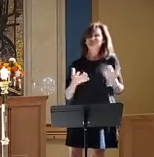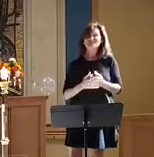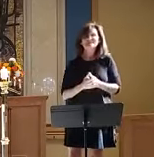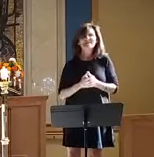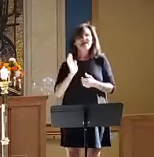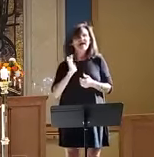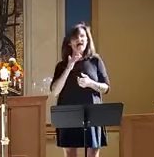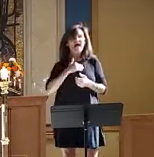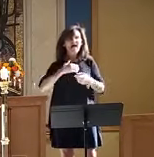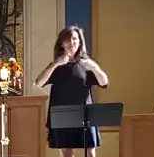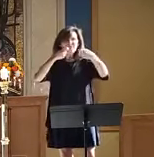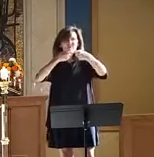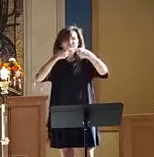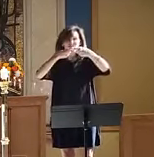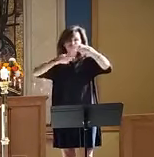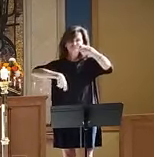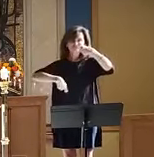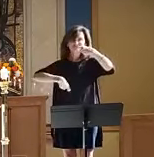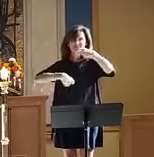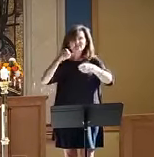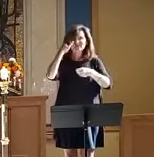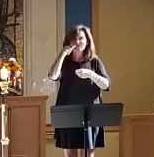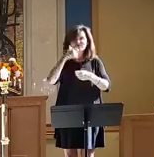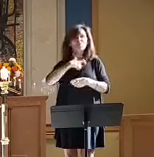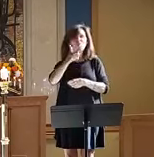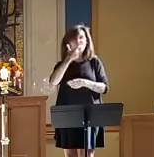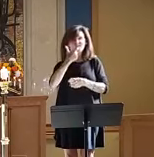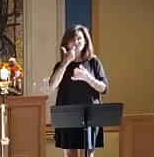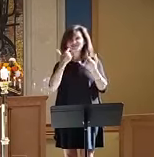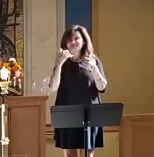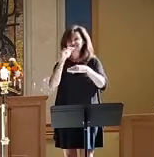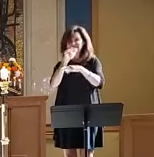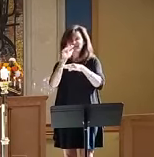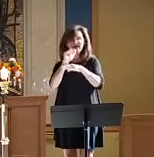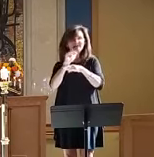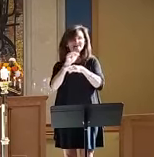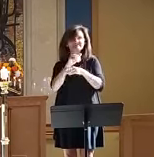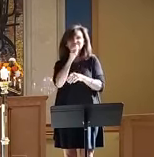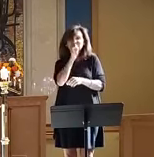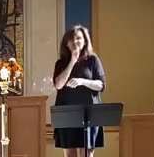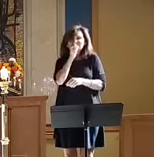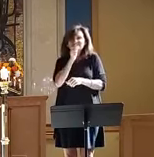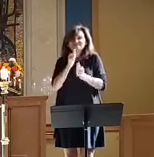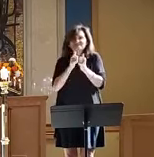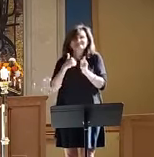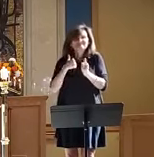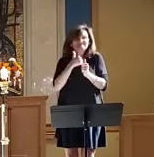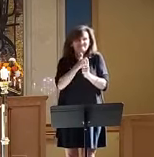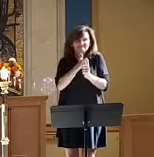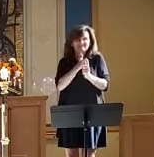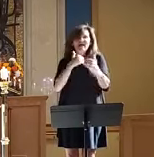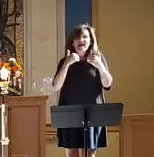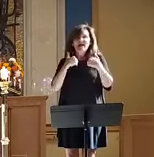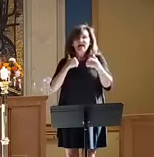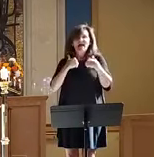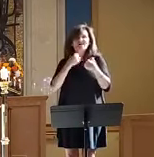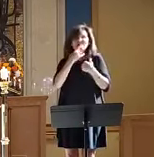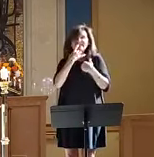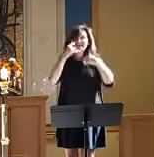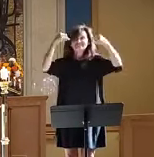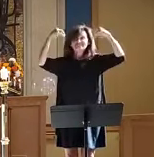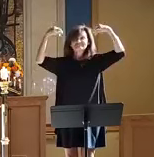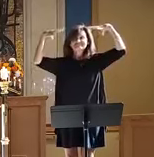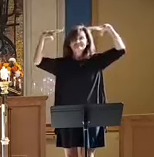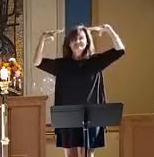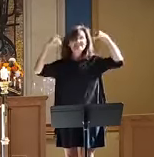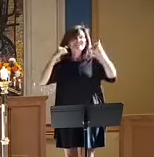Our power's out, so for you watching abroad, for you here today, just bear with us. We do have light, which is enough for